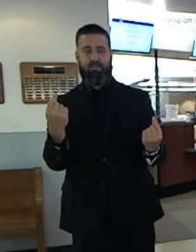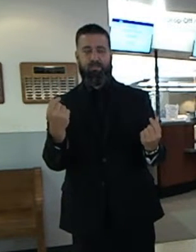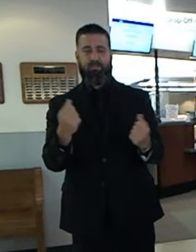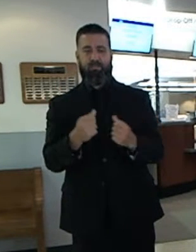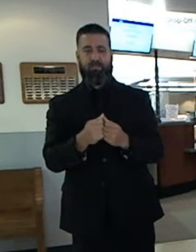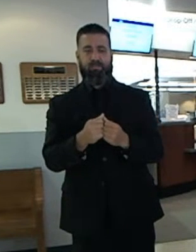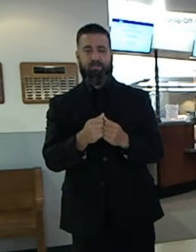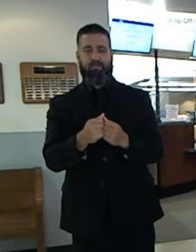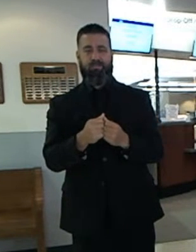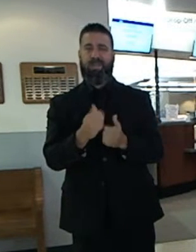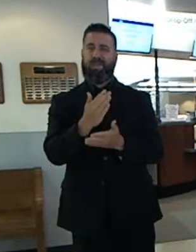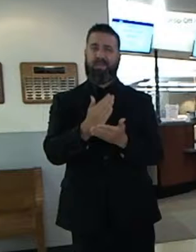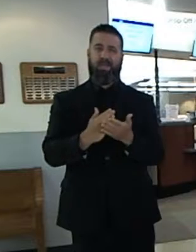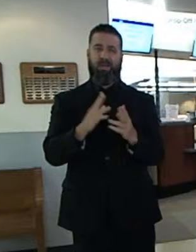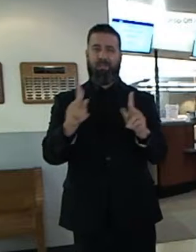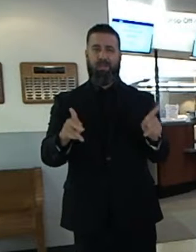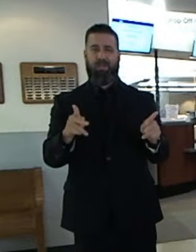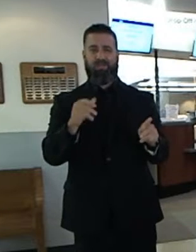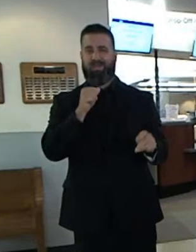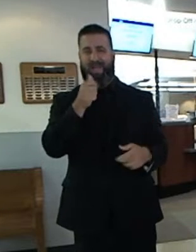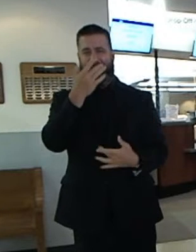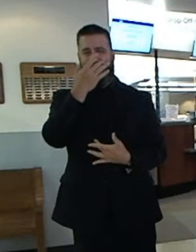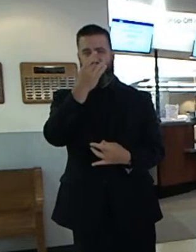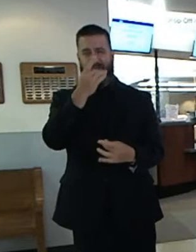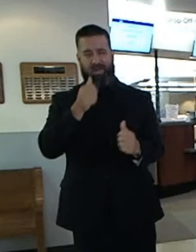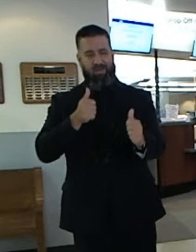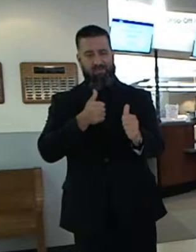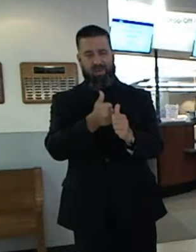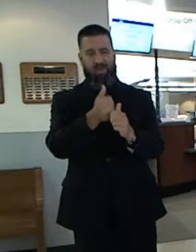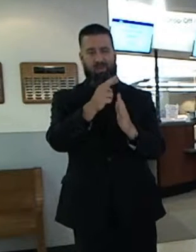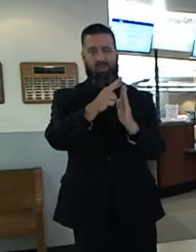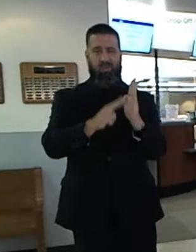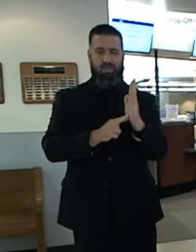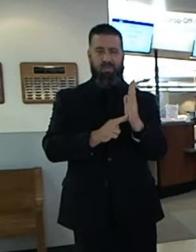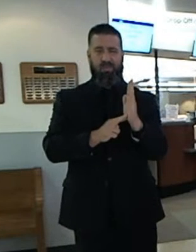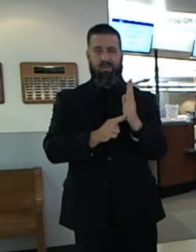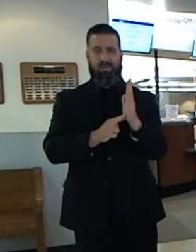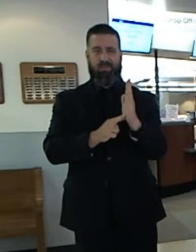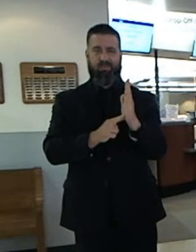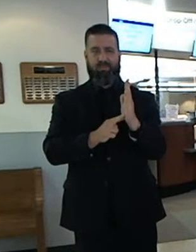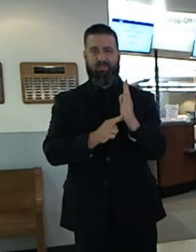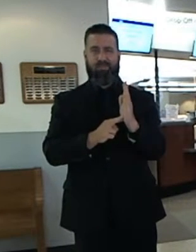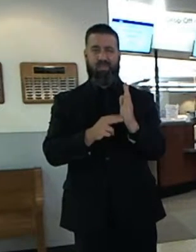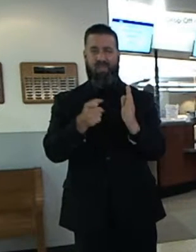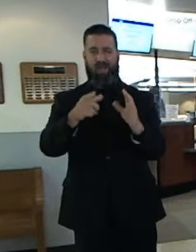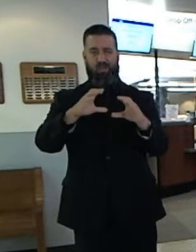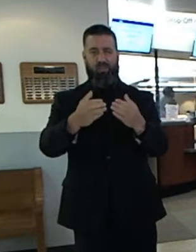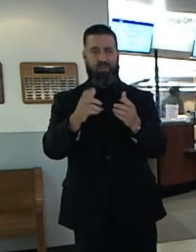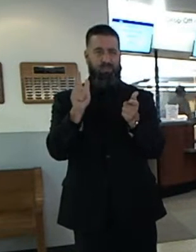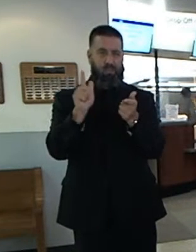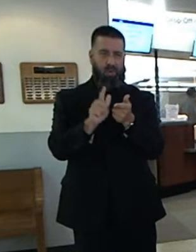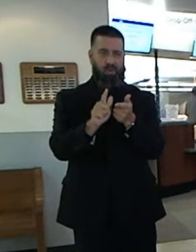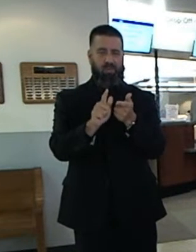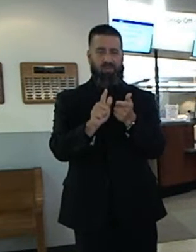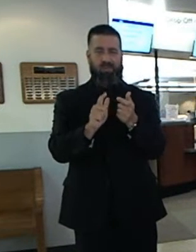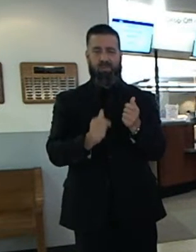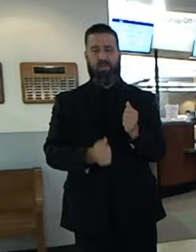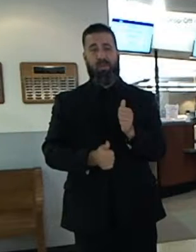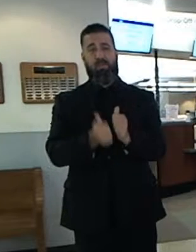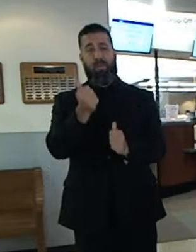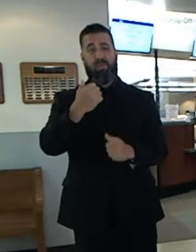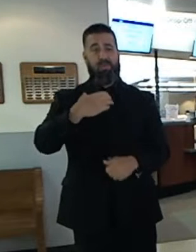that are less interested in following our guidelines and advice are relatively small. We work with everyone. Most